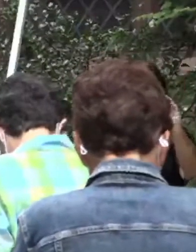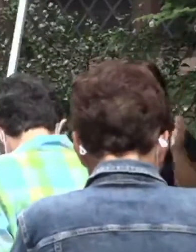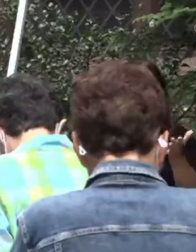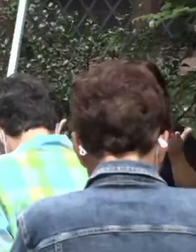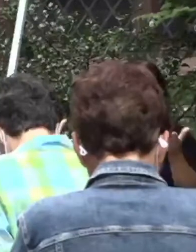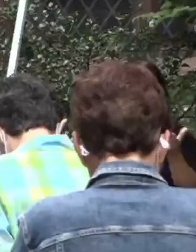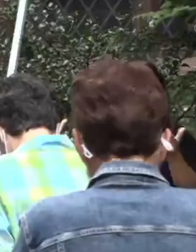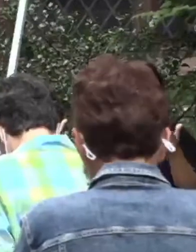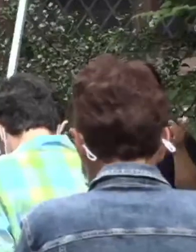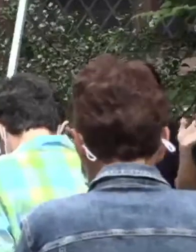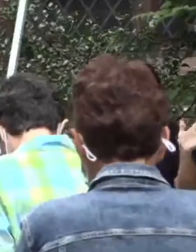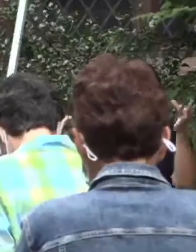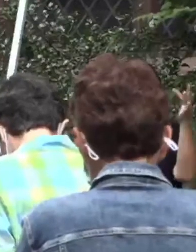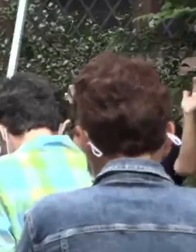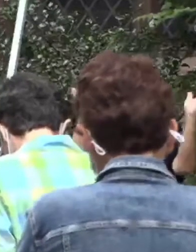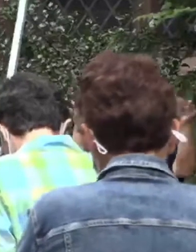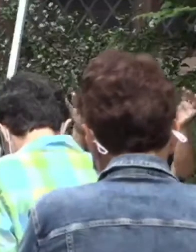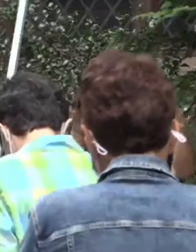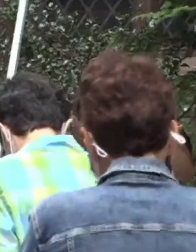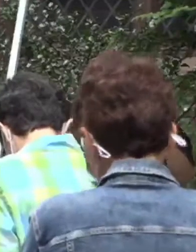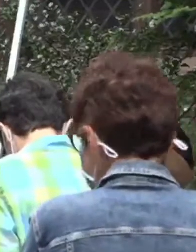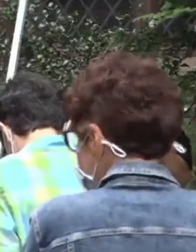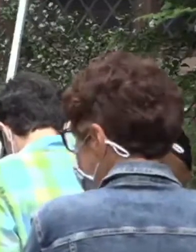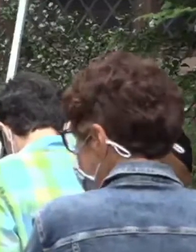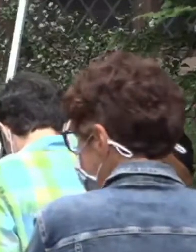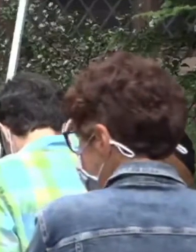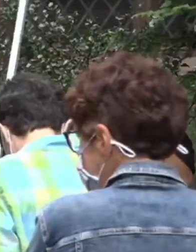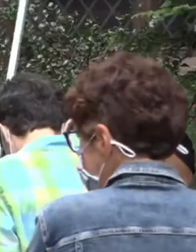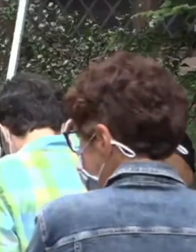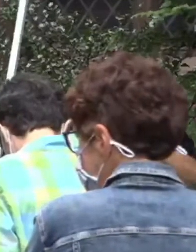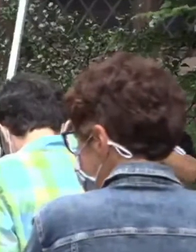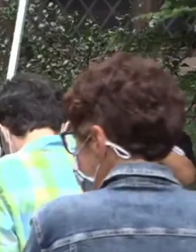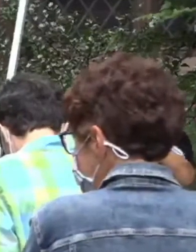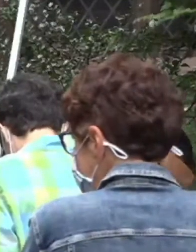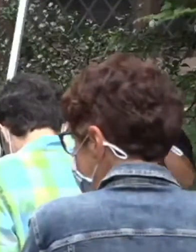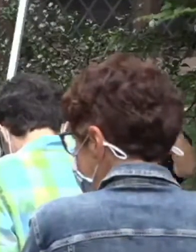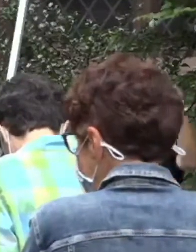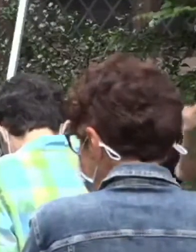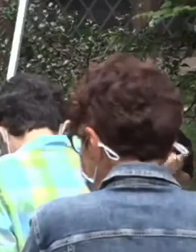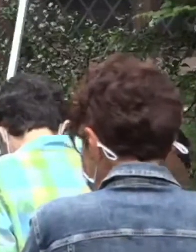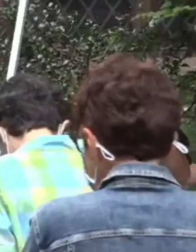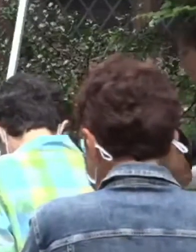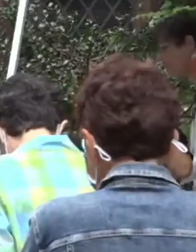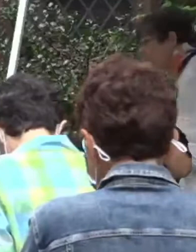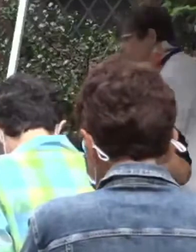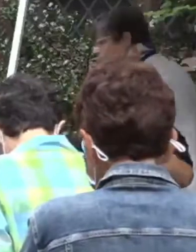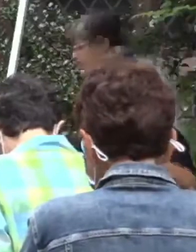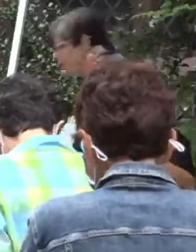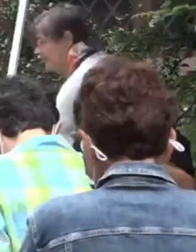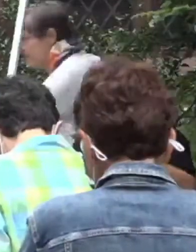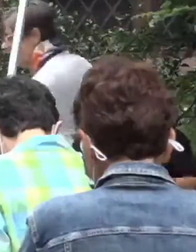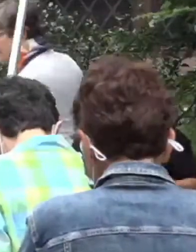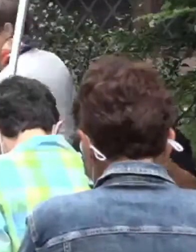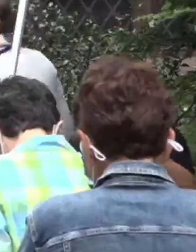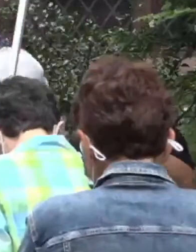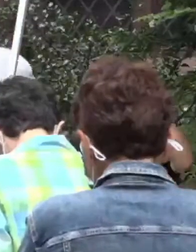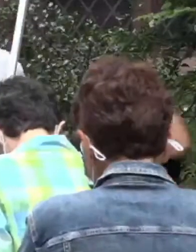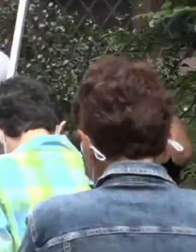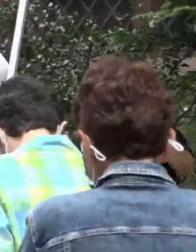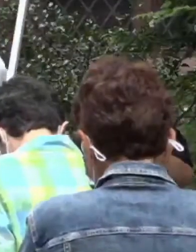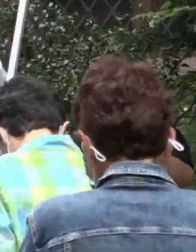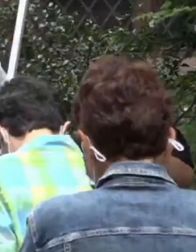gentle showers. We are so thankful for your presence in our lives and your